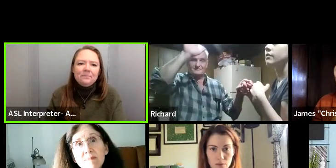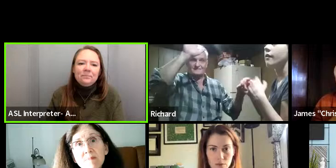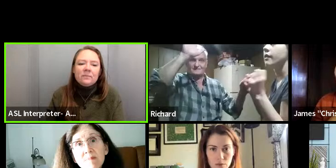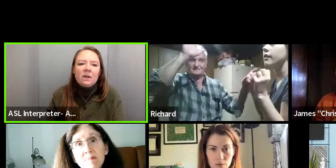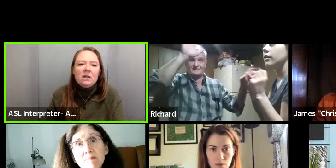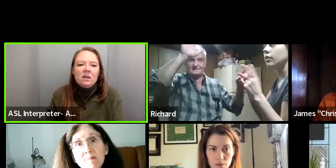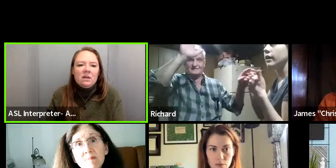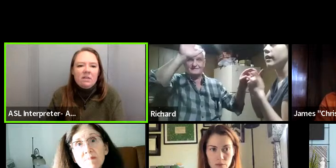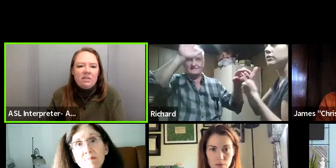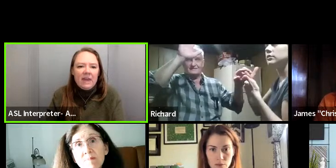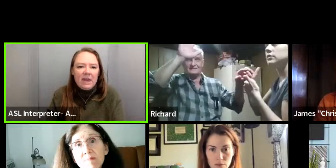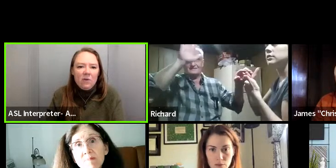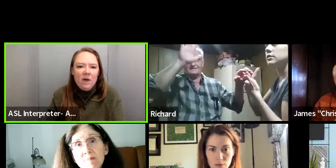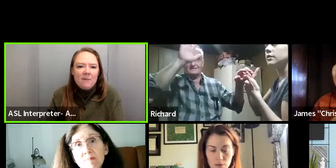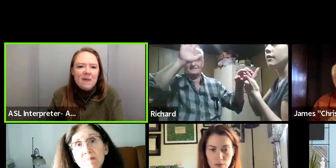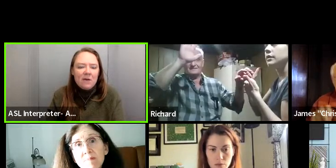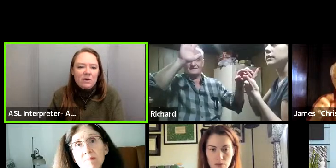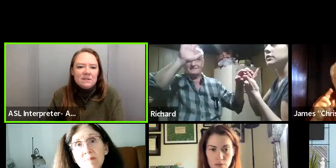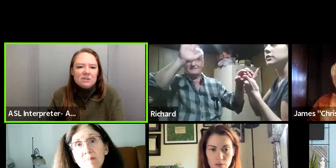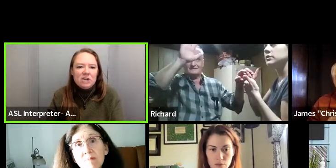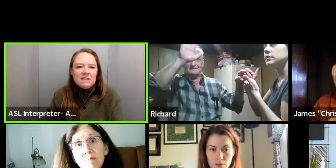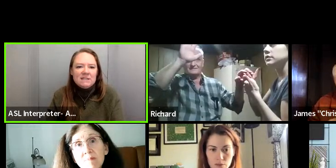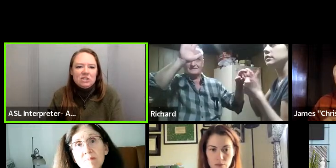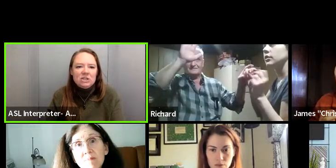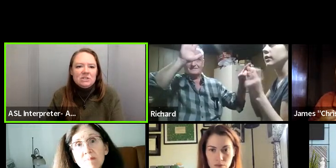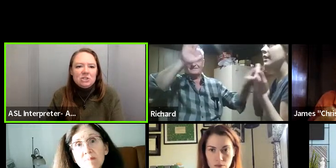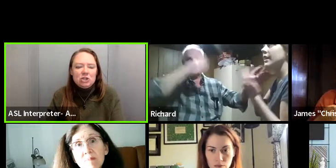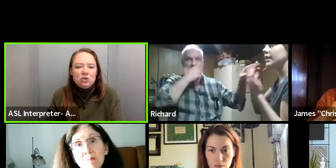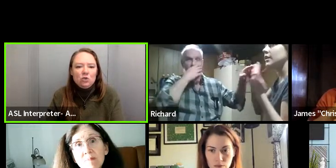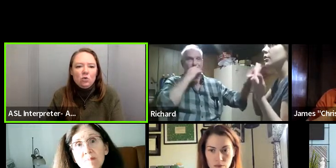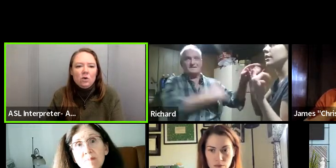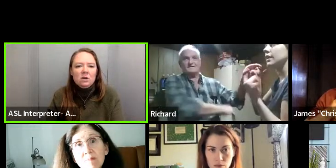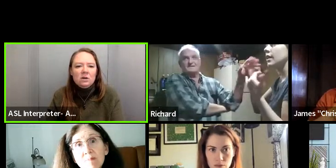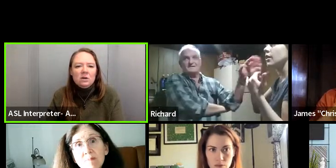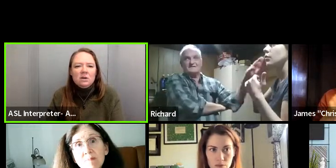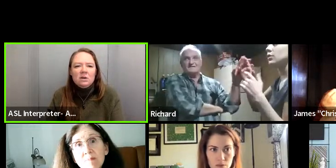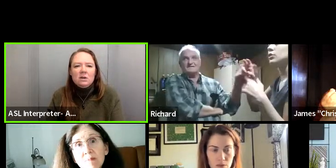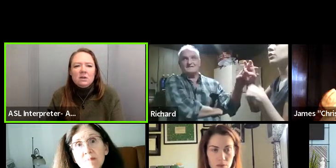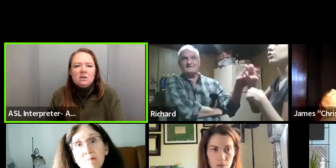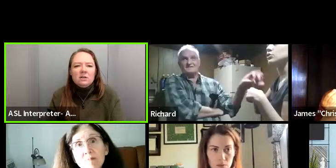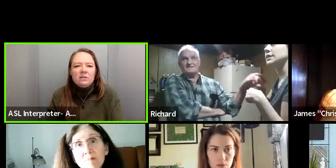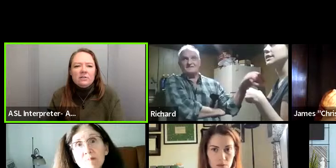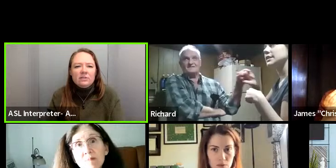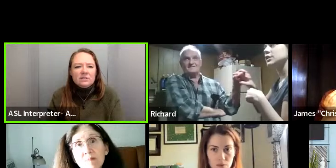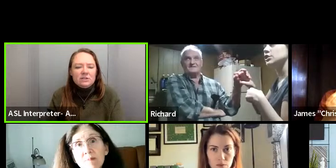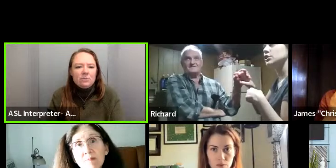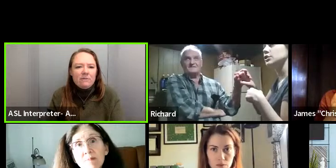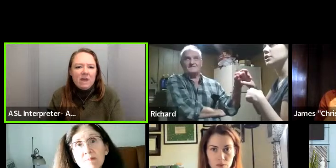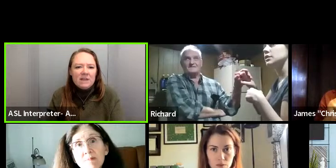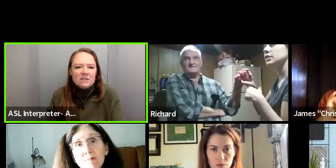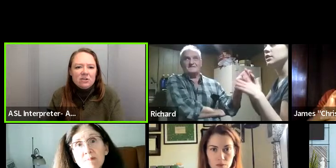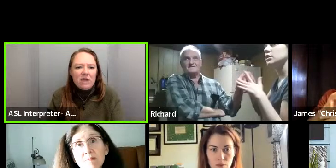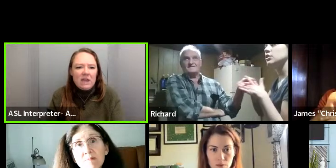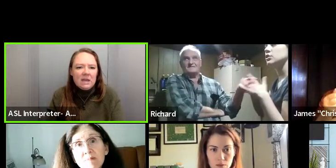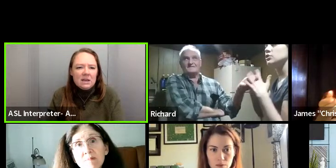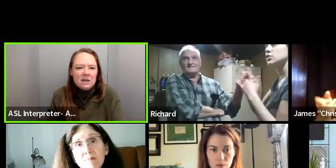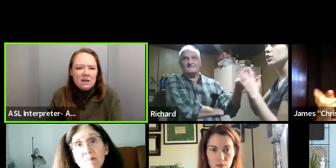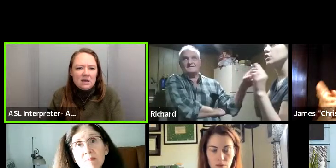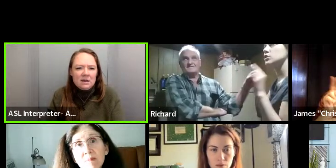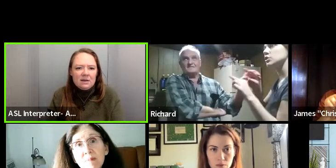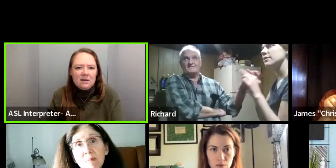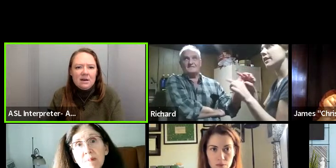Okay. Thank you. I'm now going to transition to the